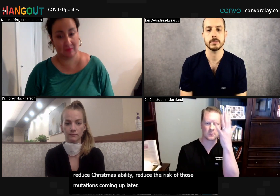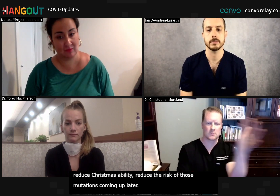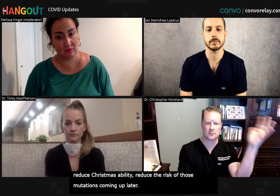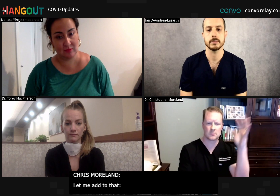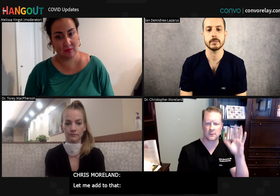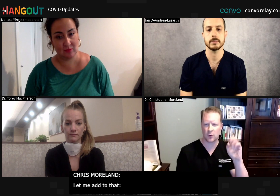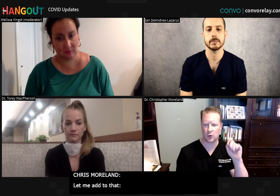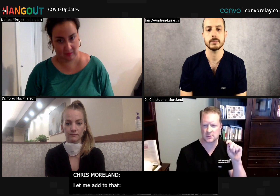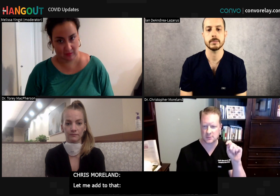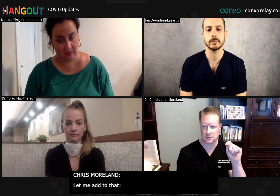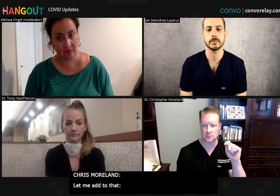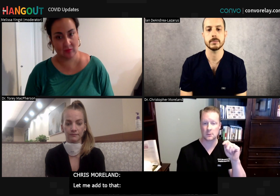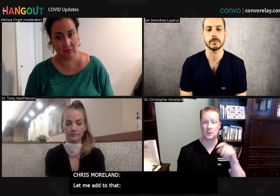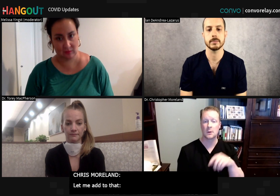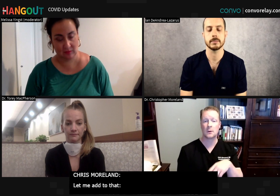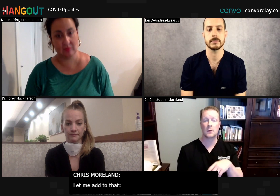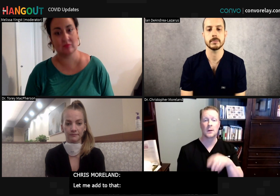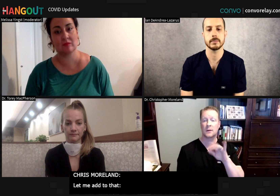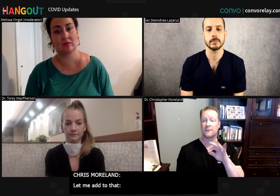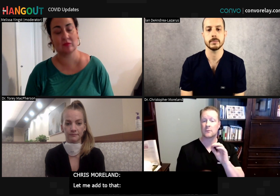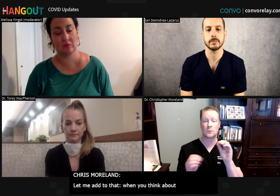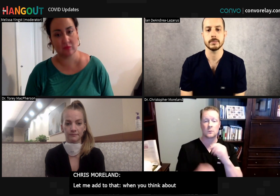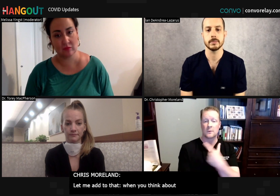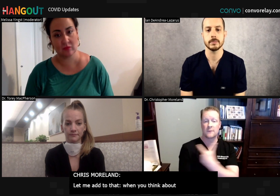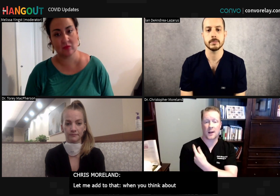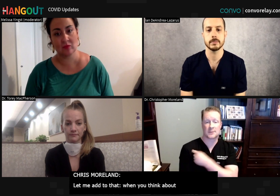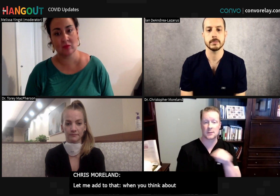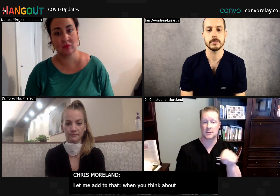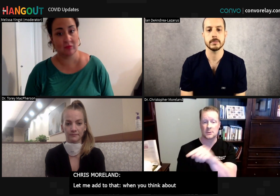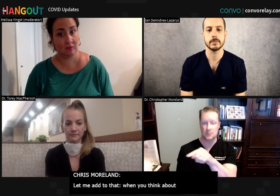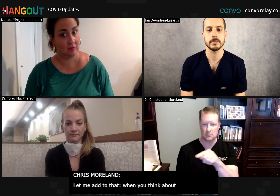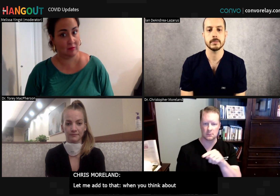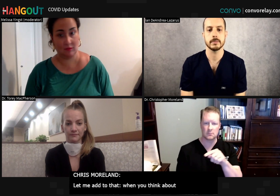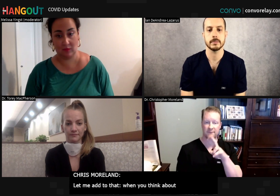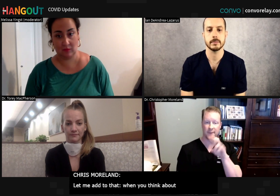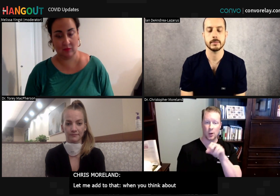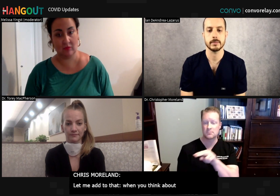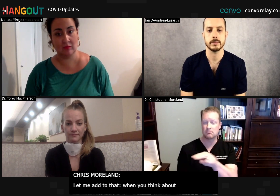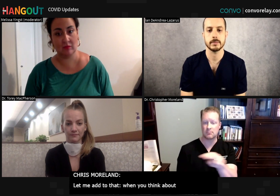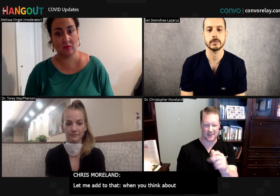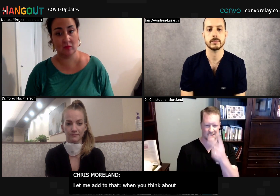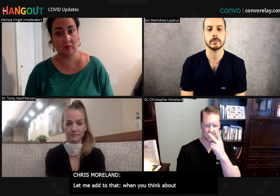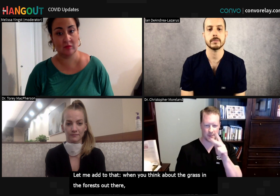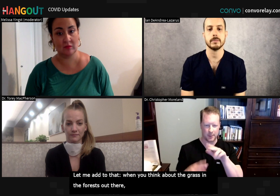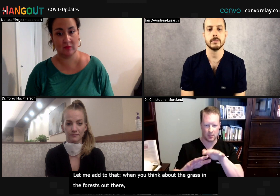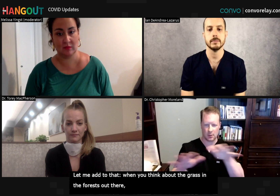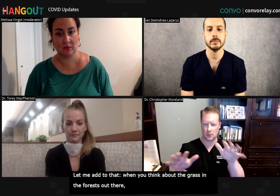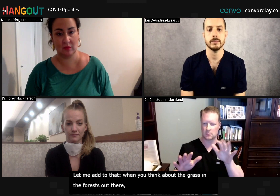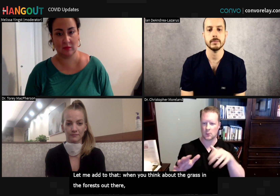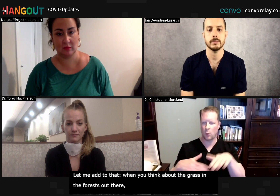When you think about the grass in the forests out there, if you're not vaccinated, that's